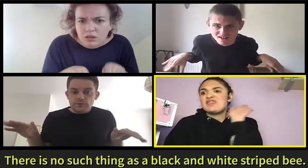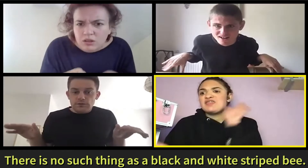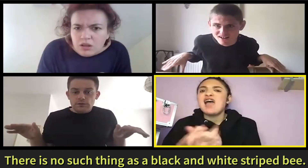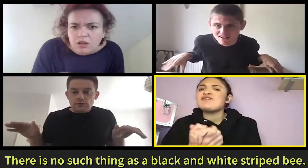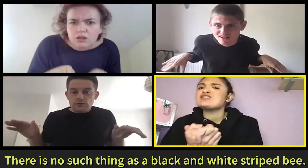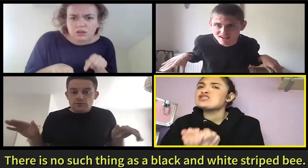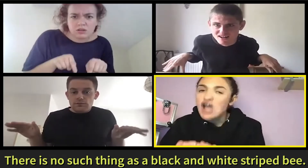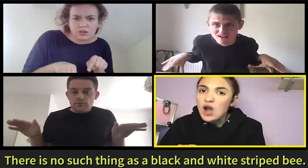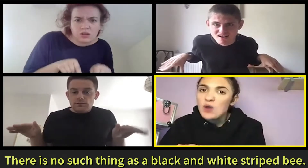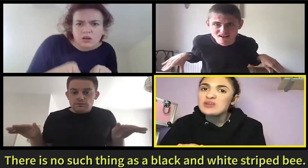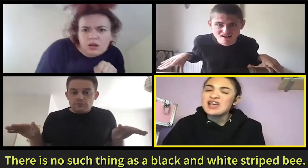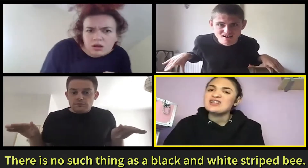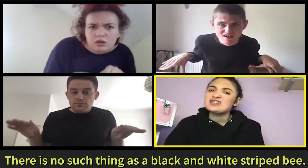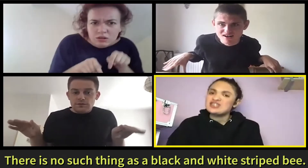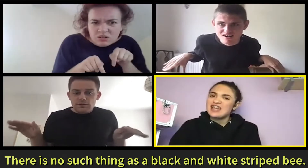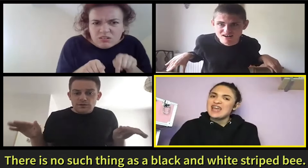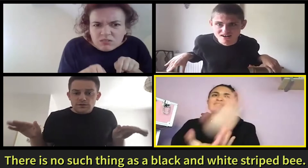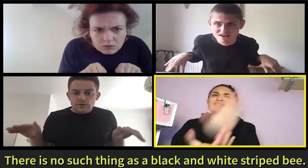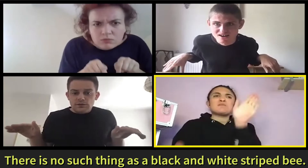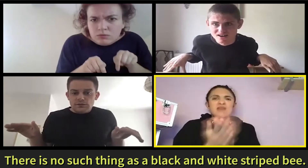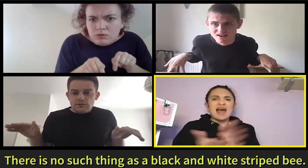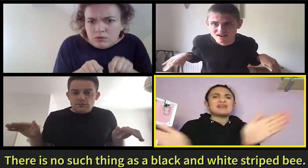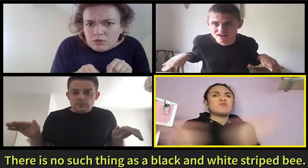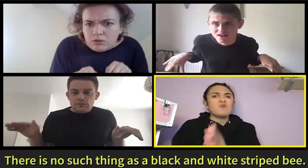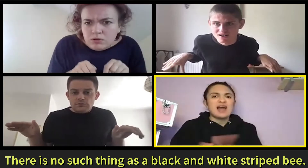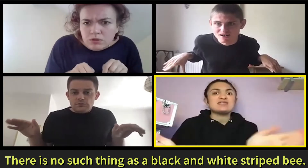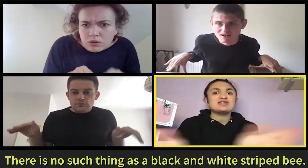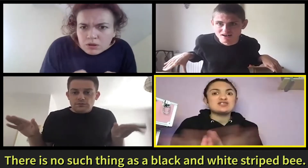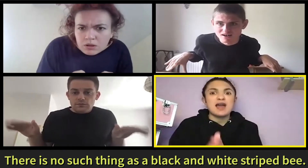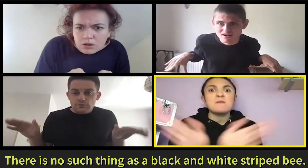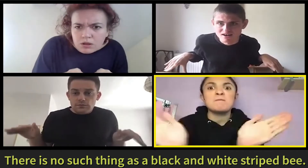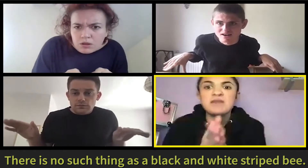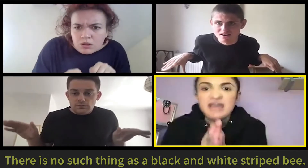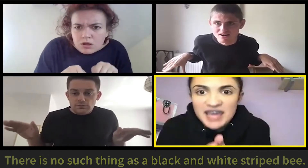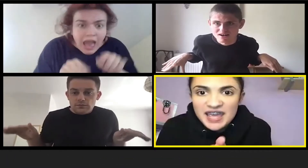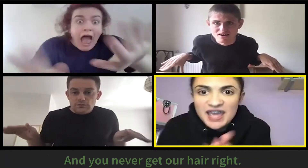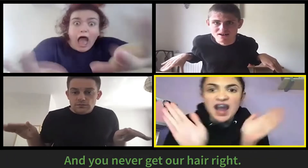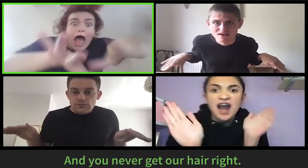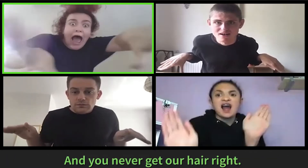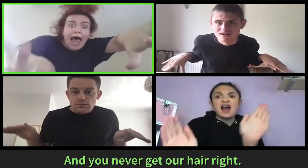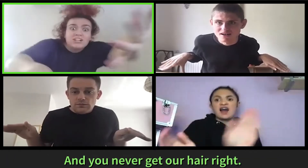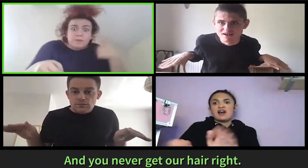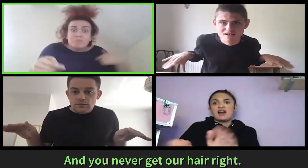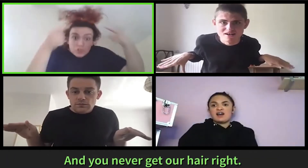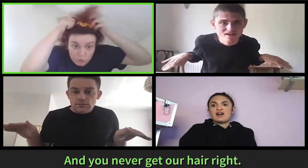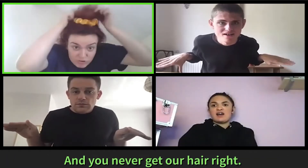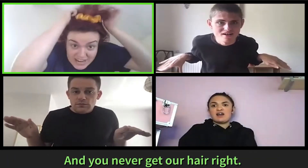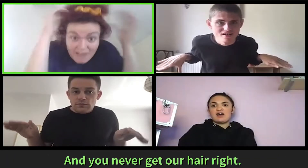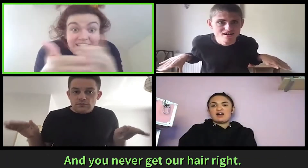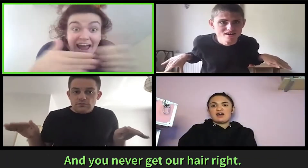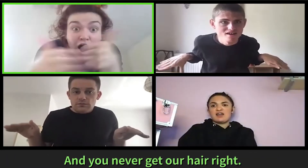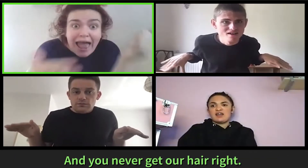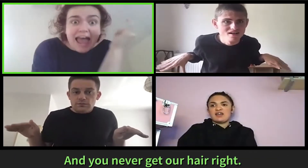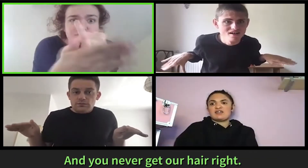There is no such thing as a black and white striped bean. And you never get a hair